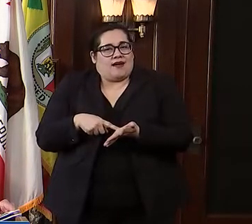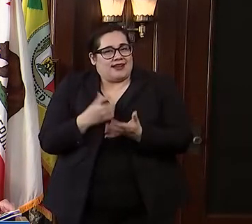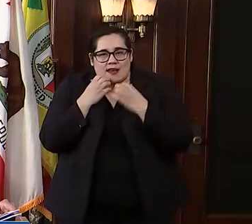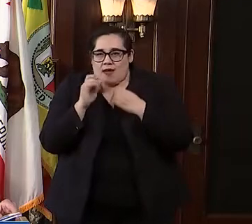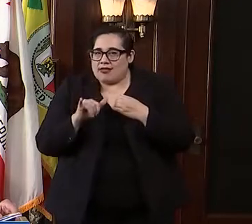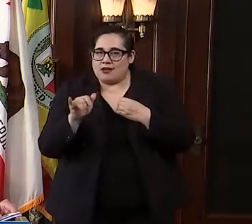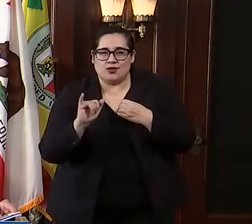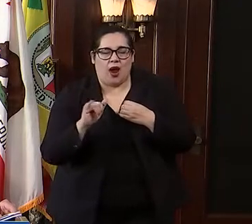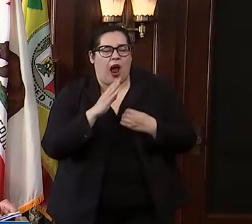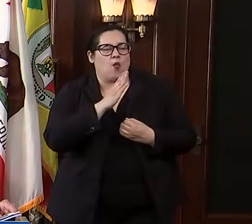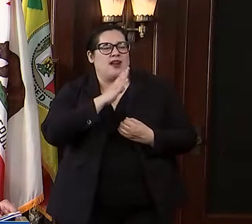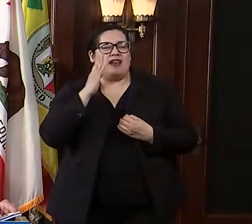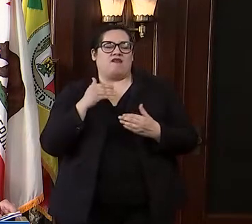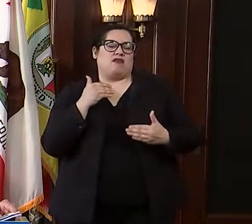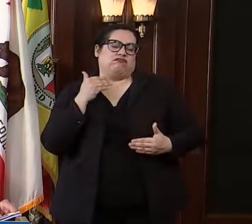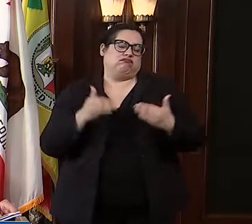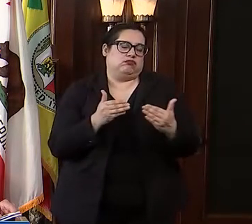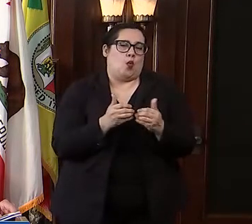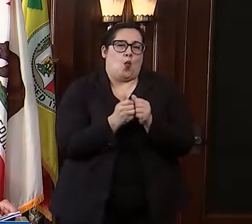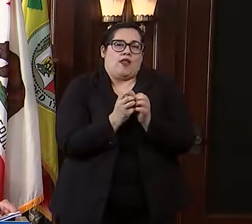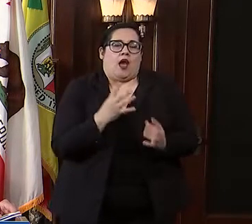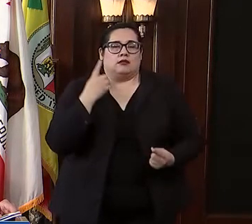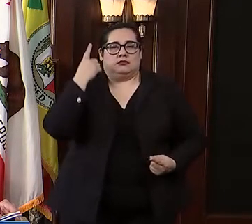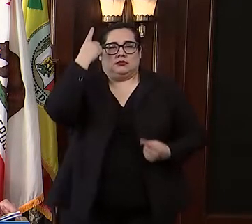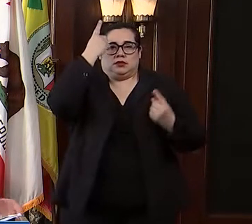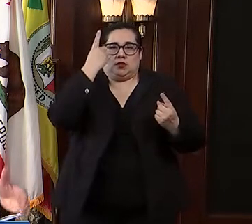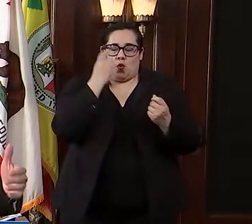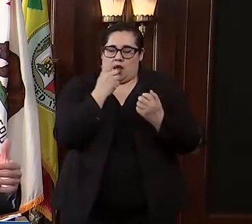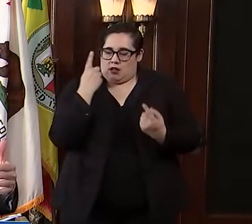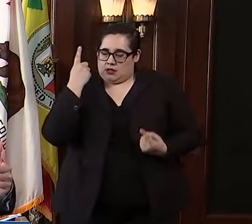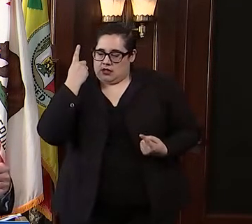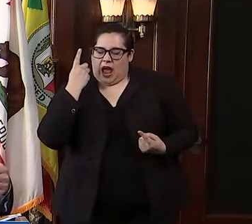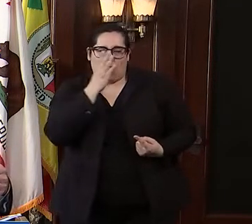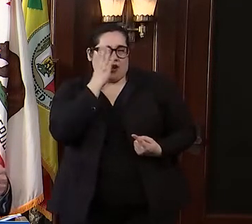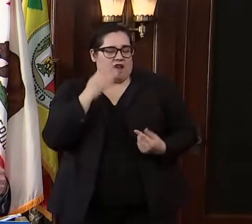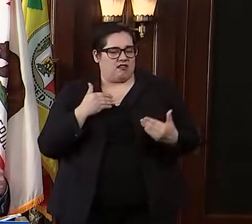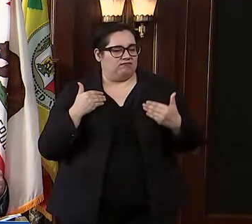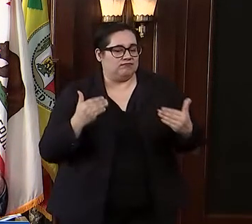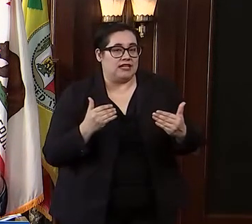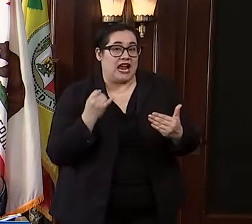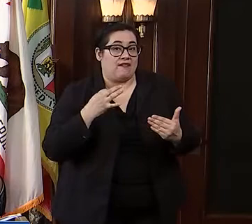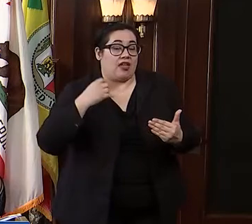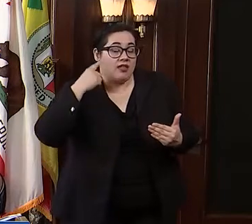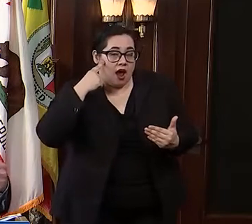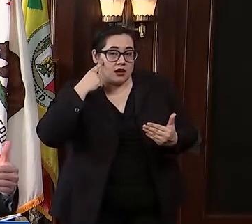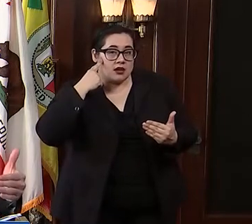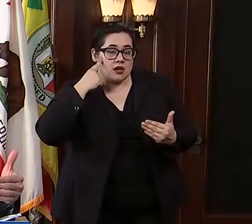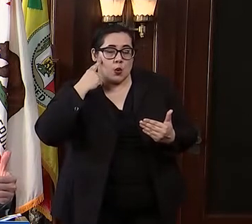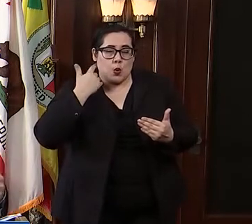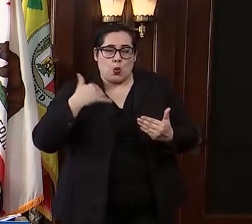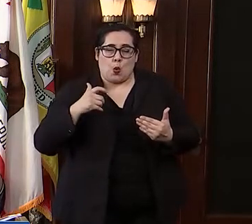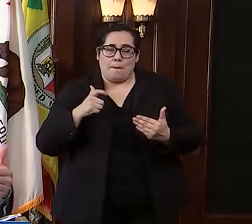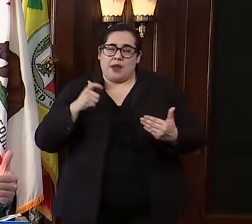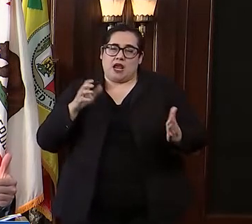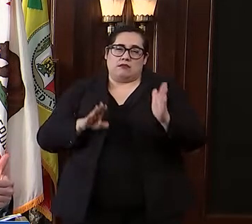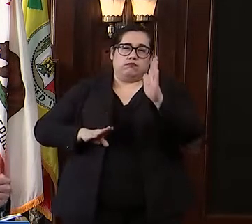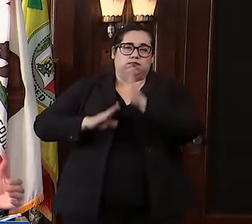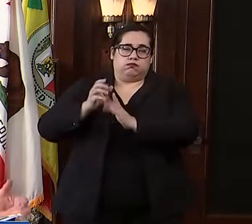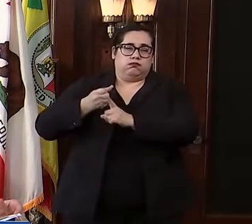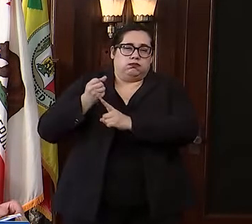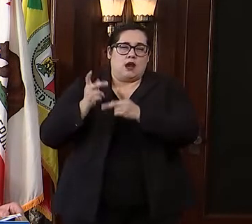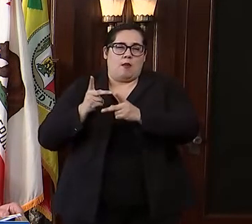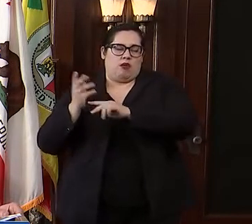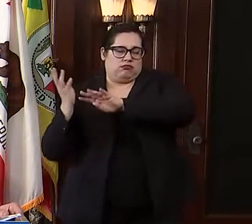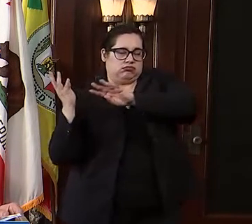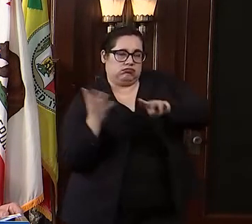forward recklessly. I would never take these steps forward if I thought we were going to see a huge surge into our hospitals or of